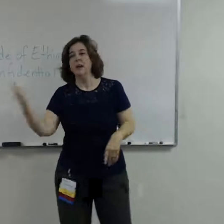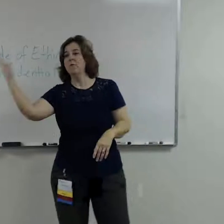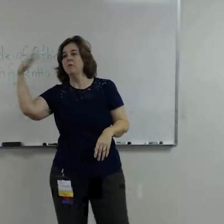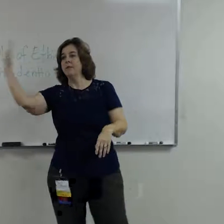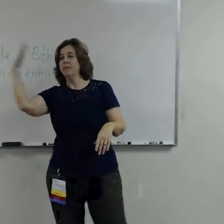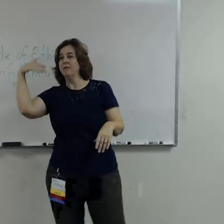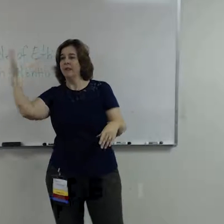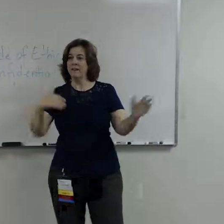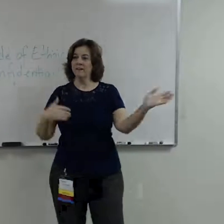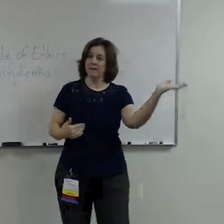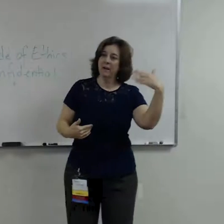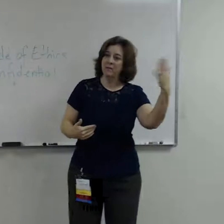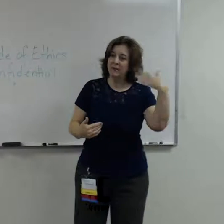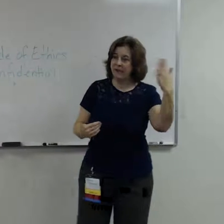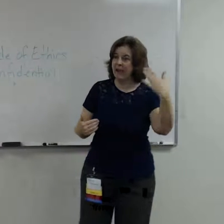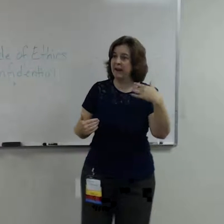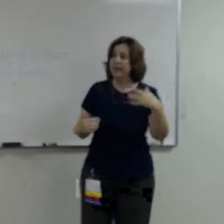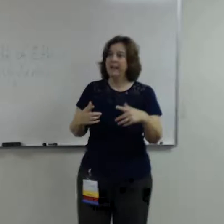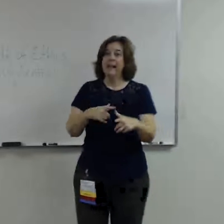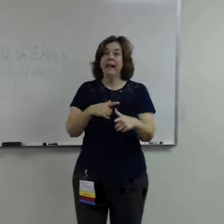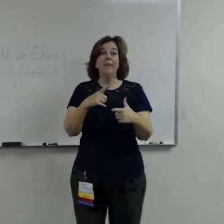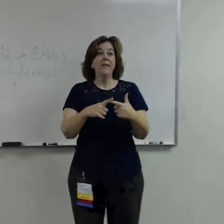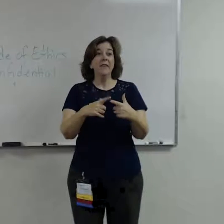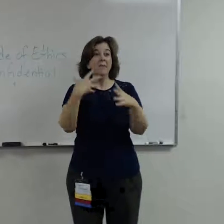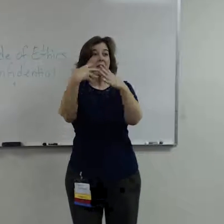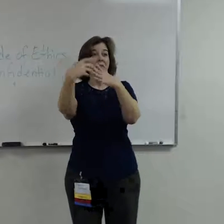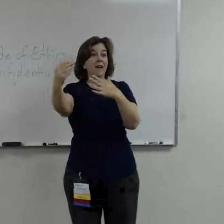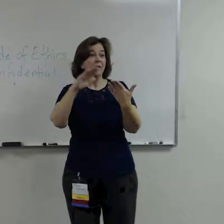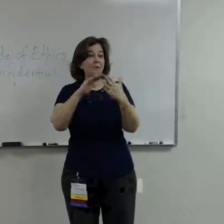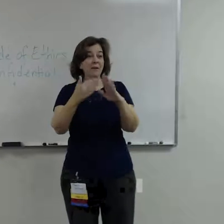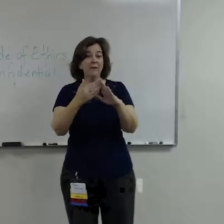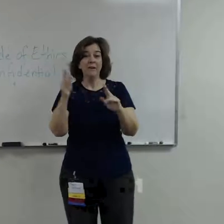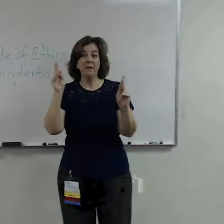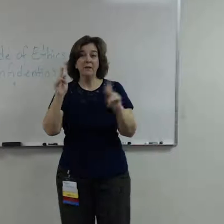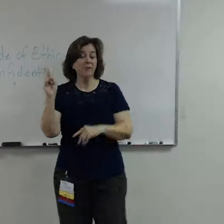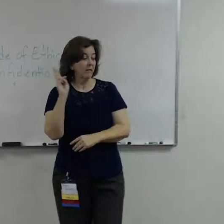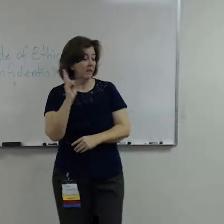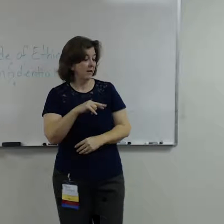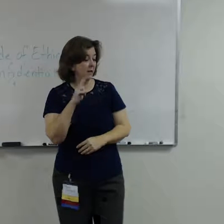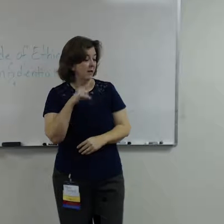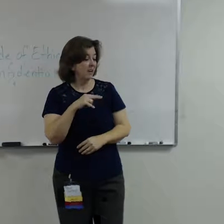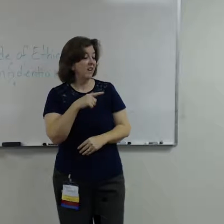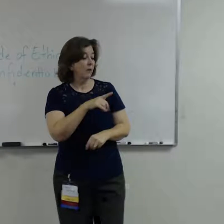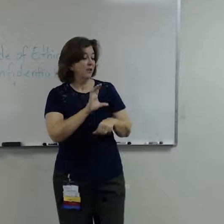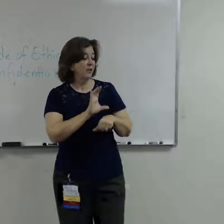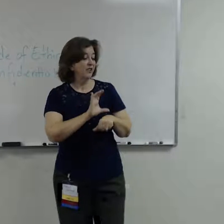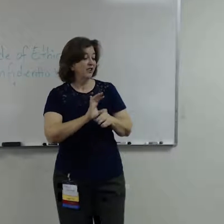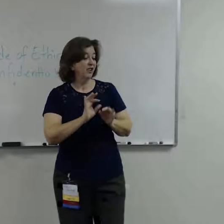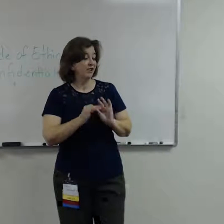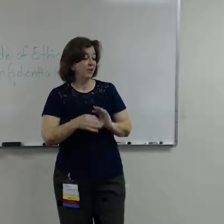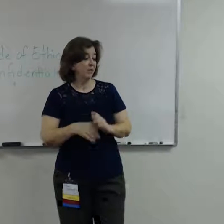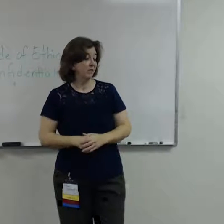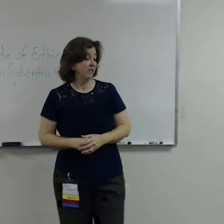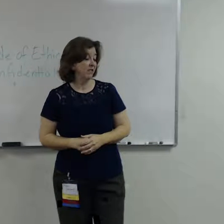oh, come do this and come do that. And then we go out in the community, people go, oh, you're a church interpreter.